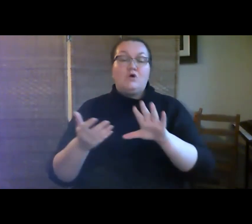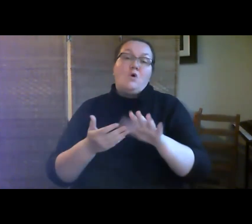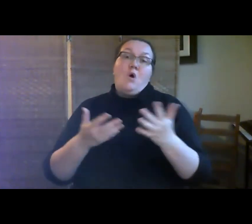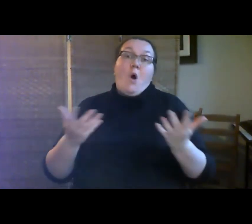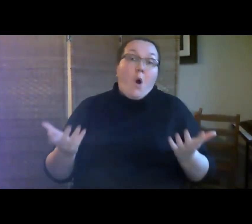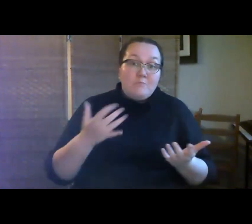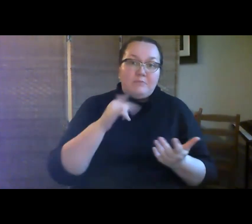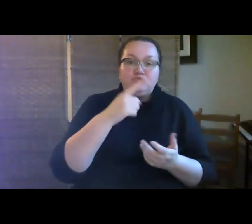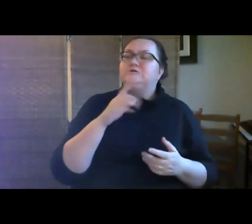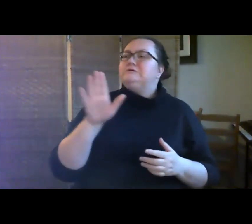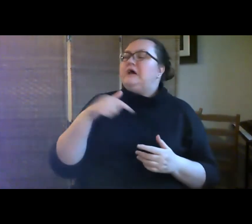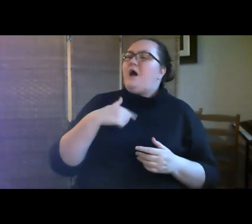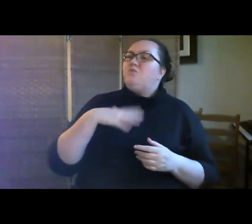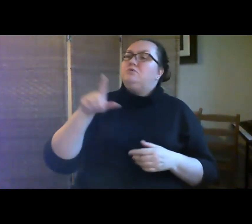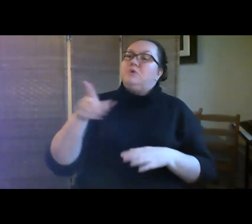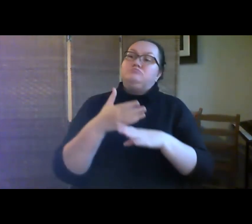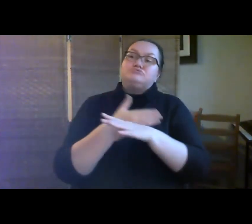need extra time to be seated.